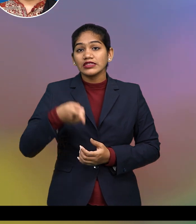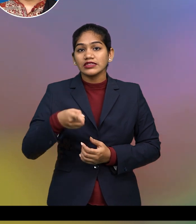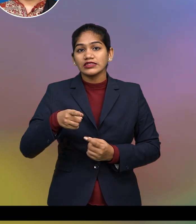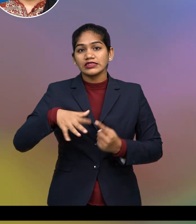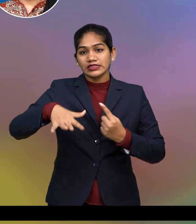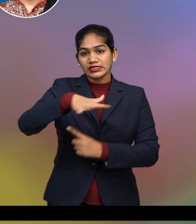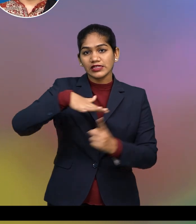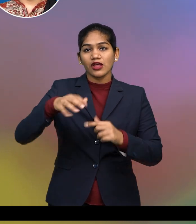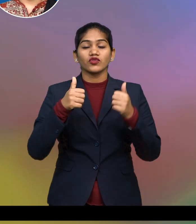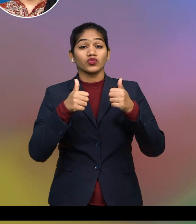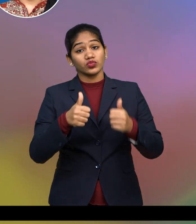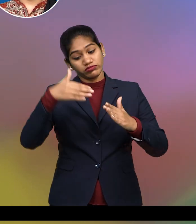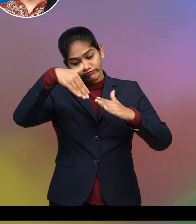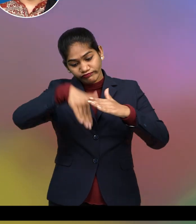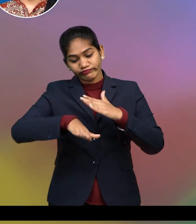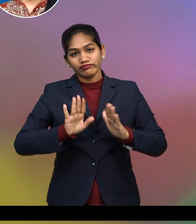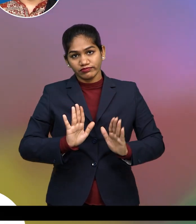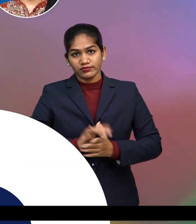appropriate conditions.